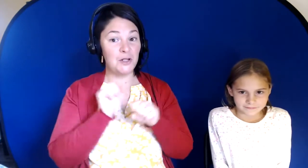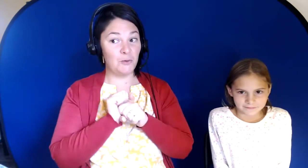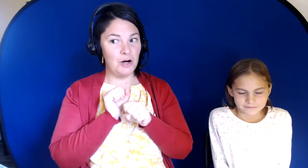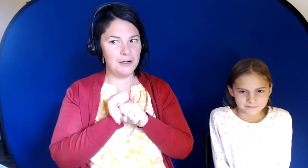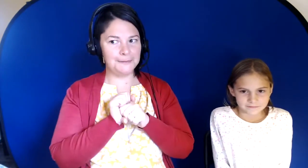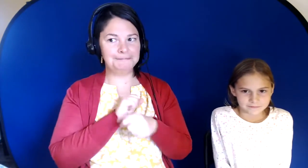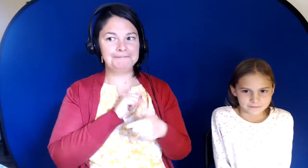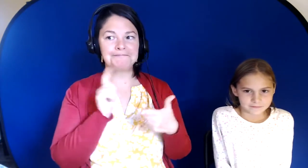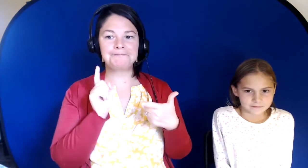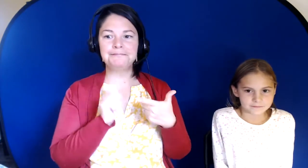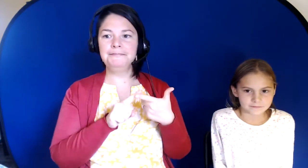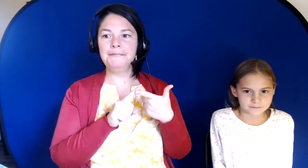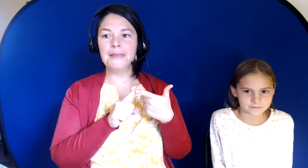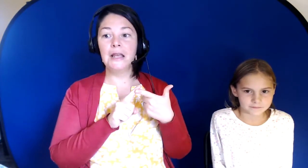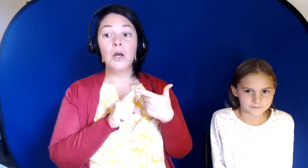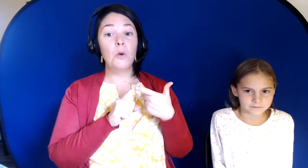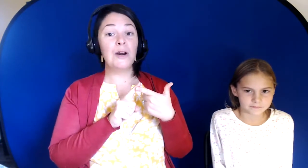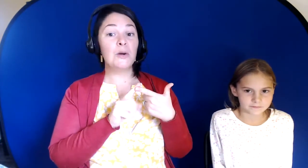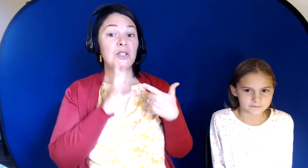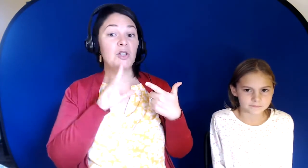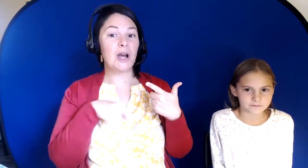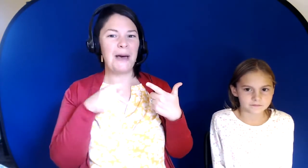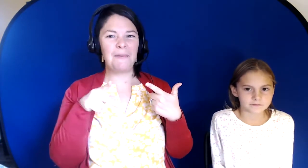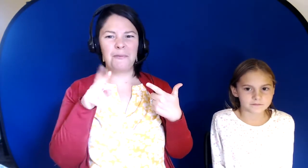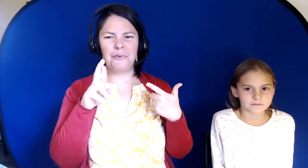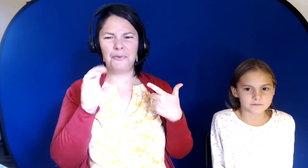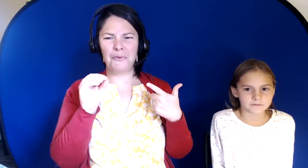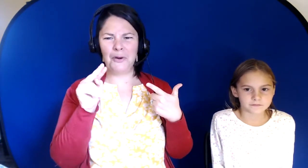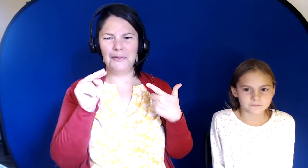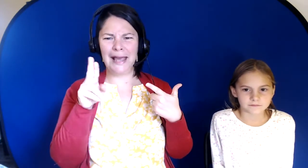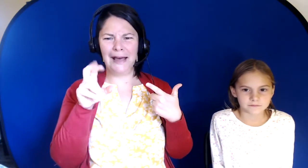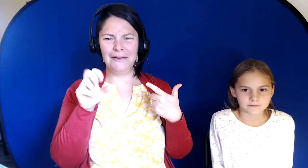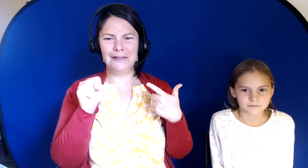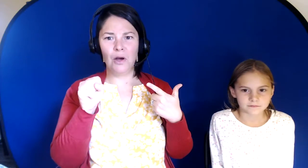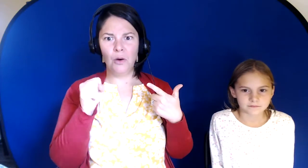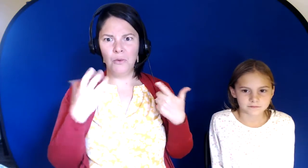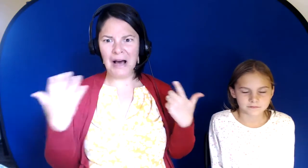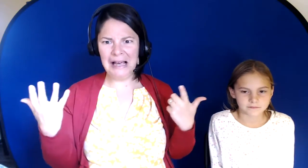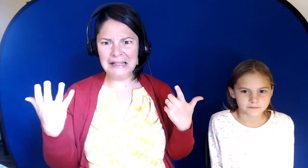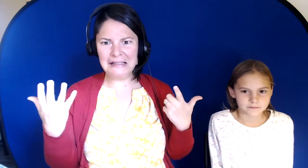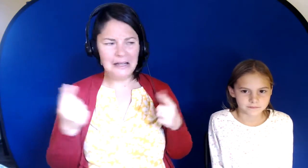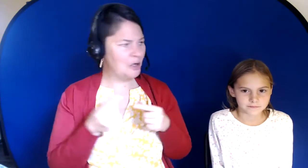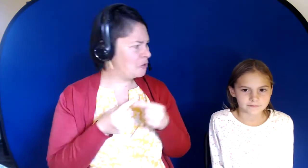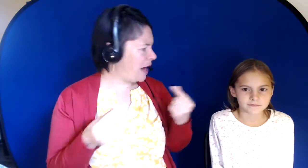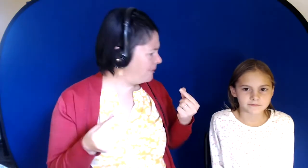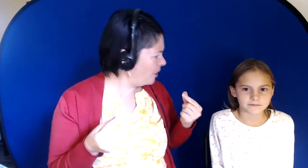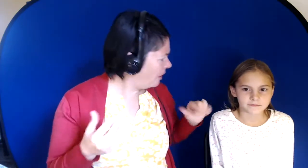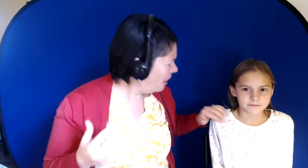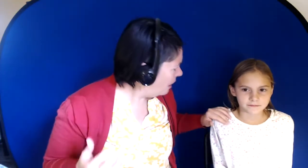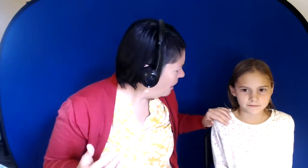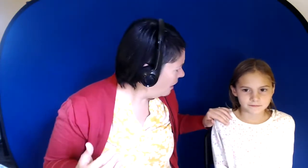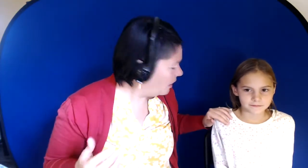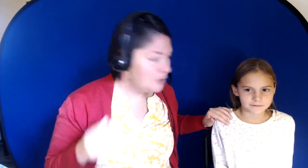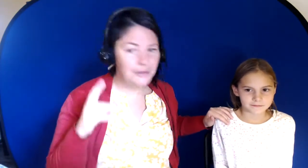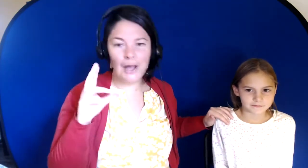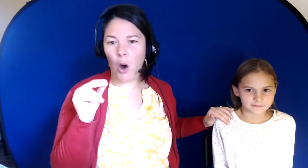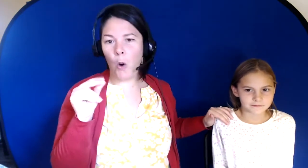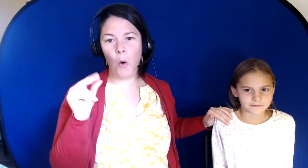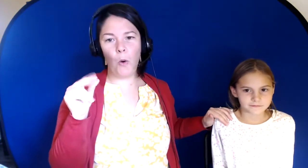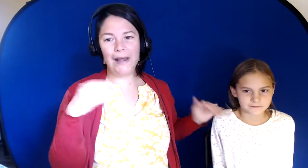work. We're going to talk about pronouns. What? Grammar? No, it's going to